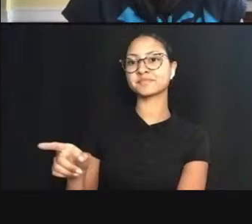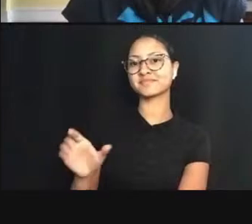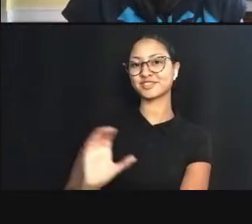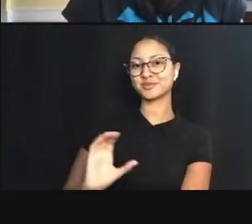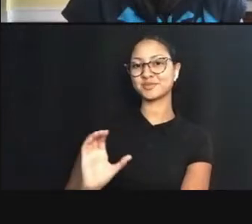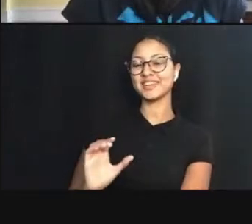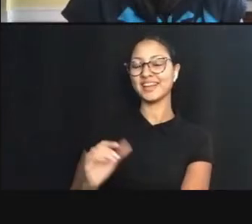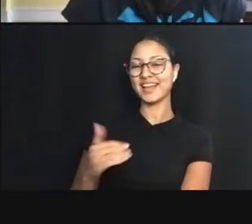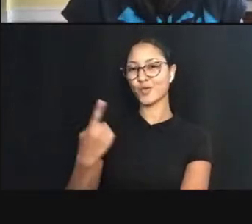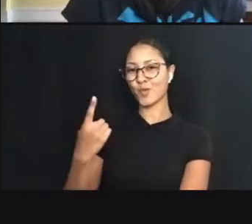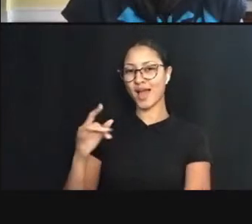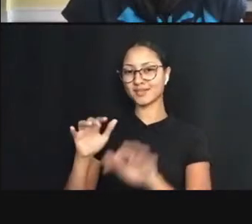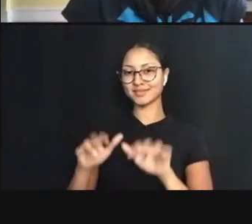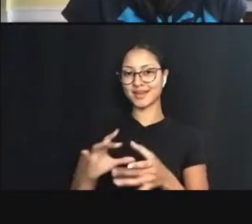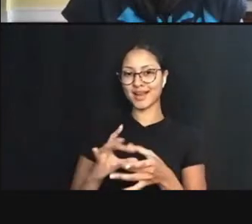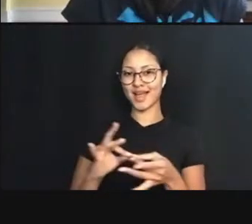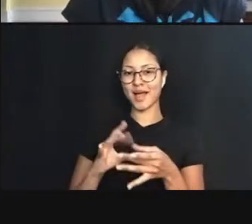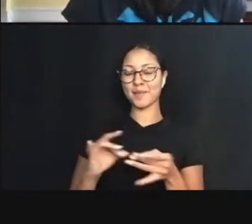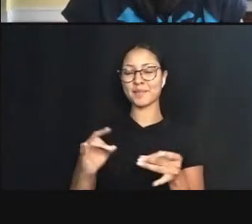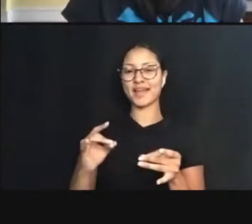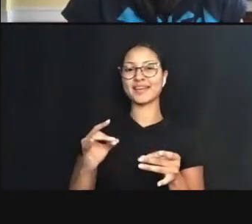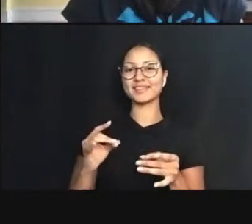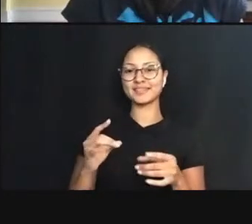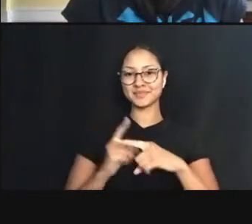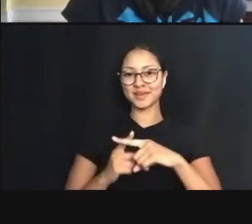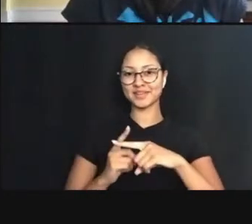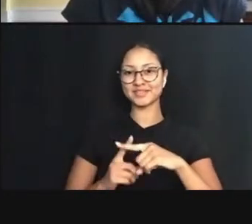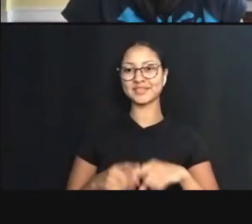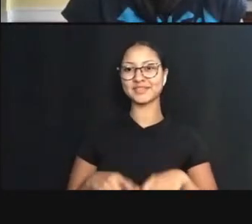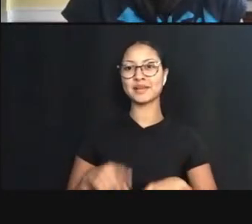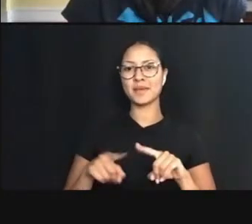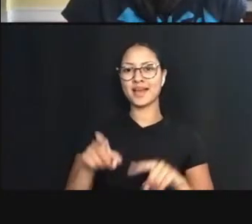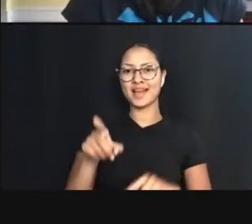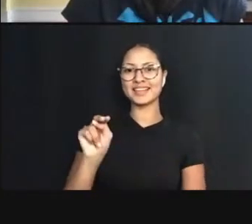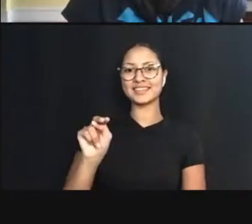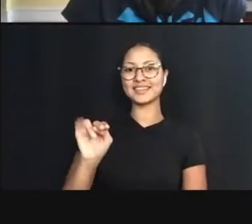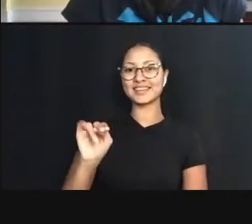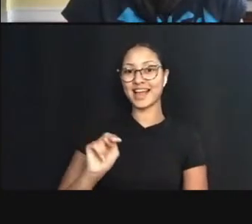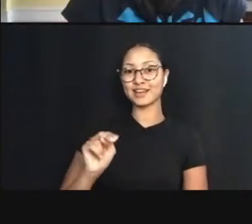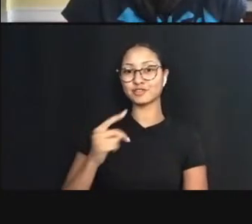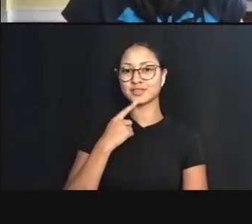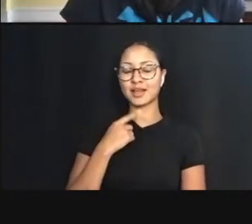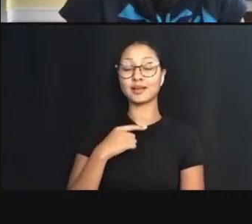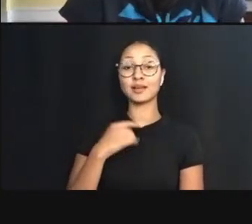said. If the thing is stagnant, then it can't be culture.